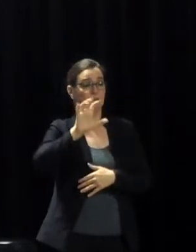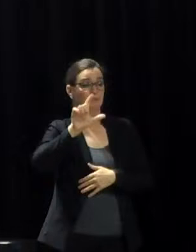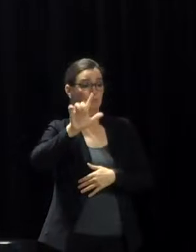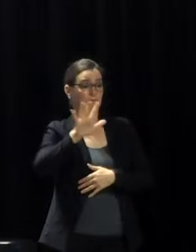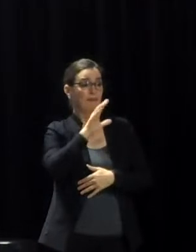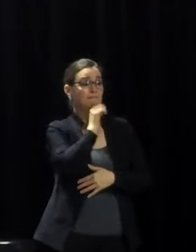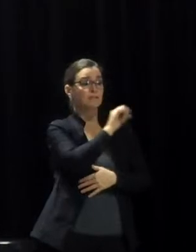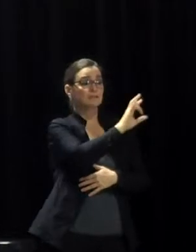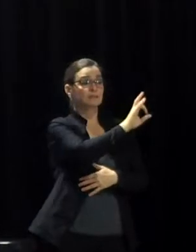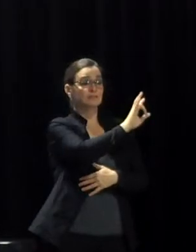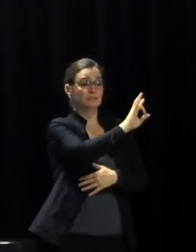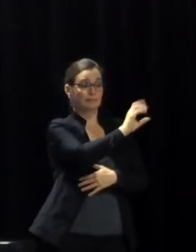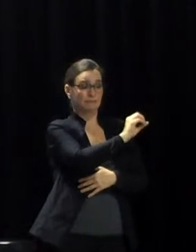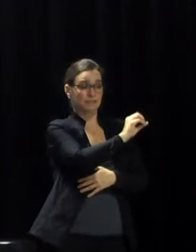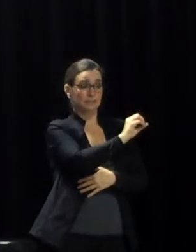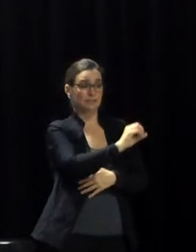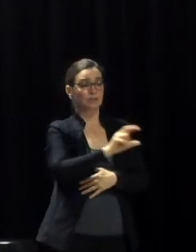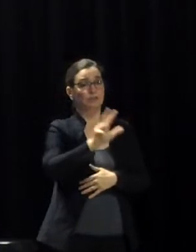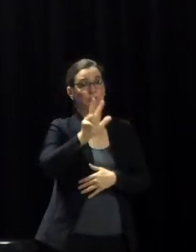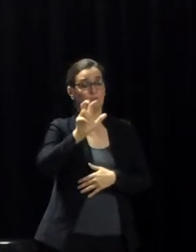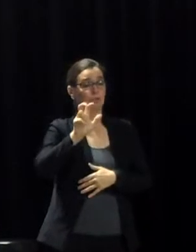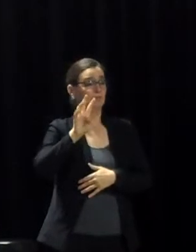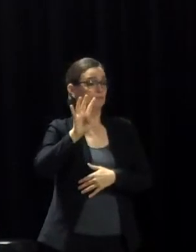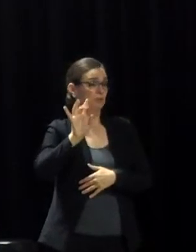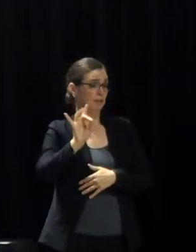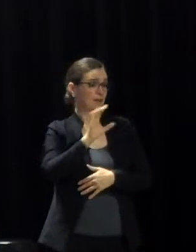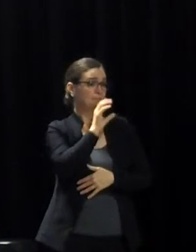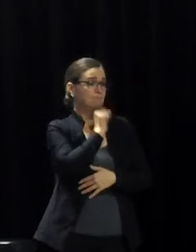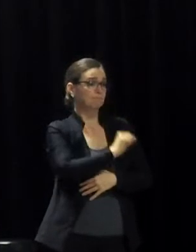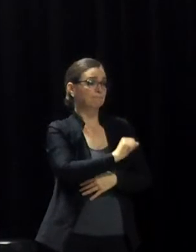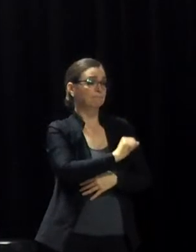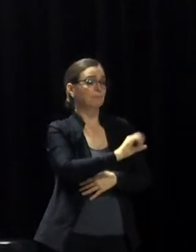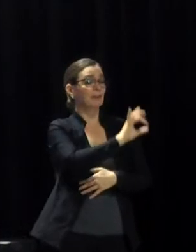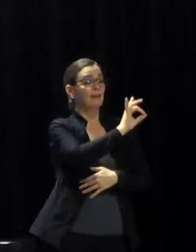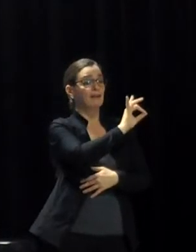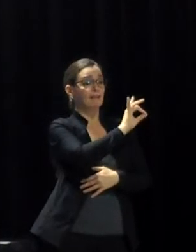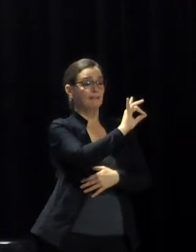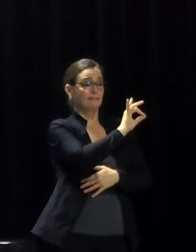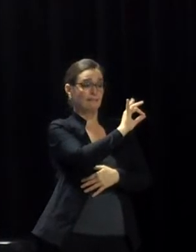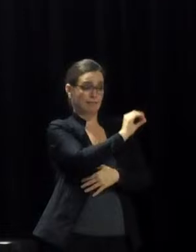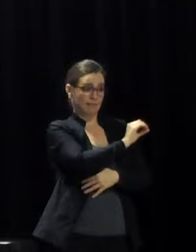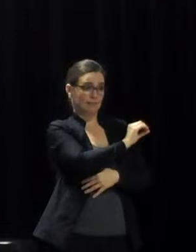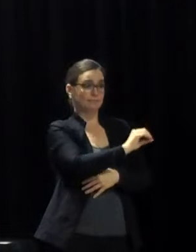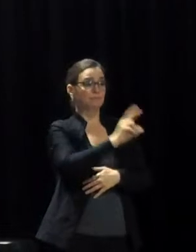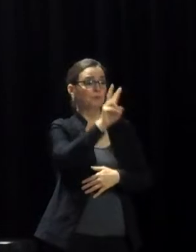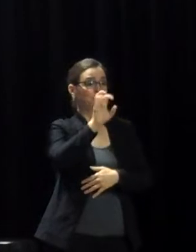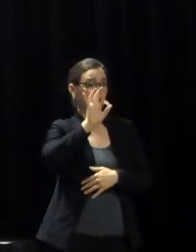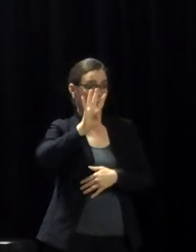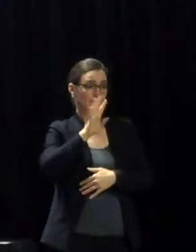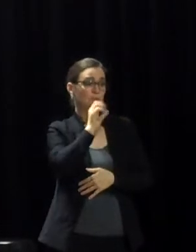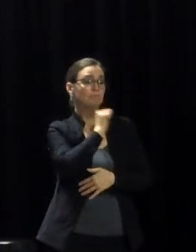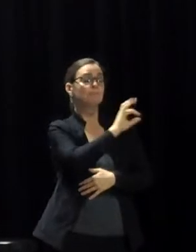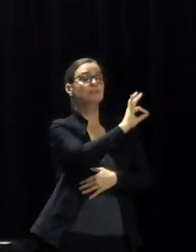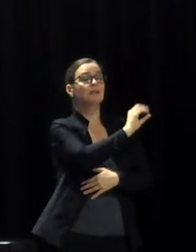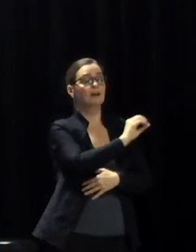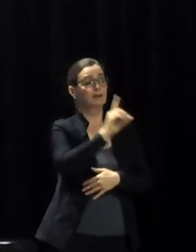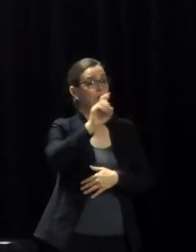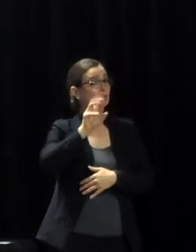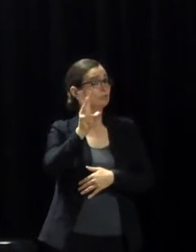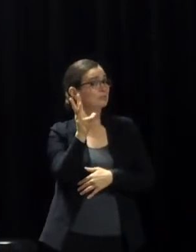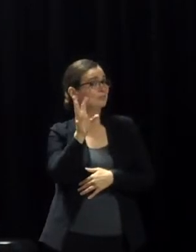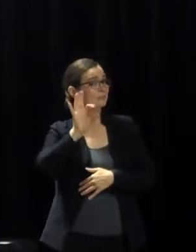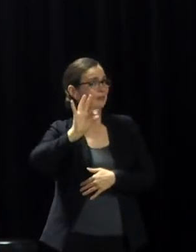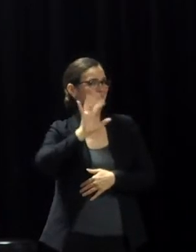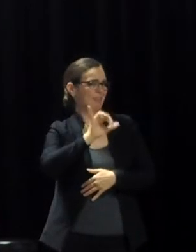50s, 525 in their 60s, 348 in their 70s, 294 in their 80s, and 169 in